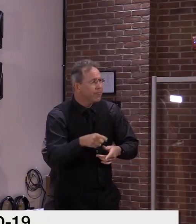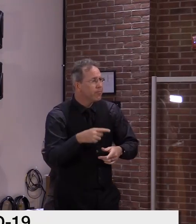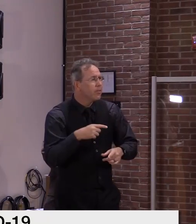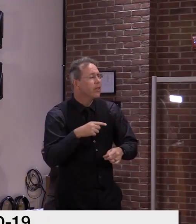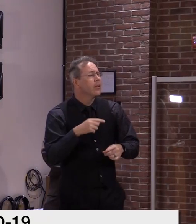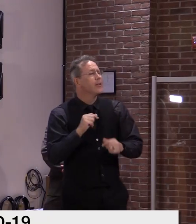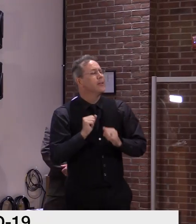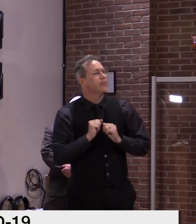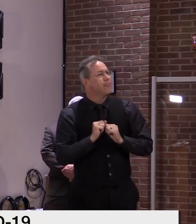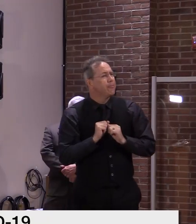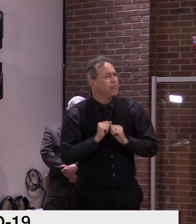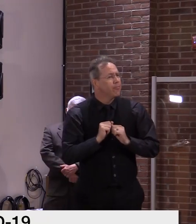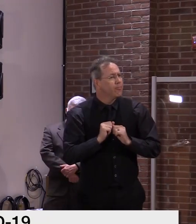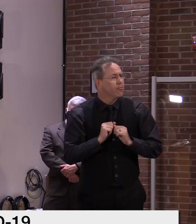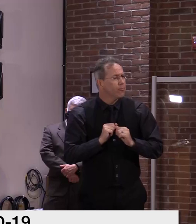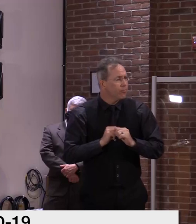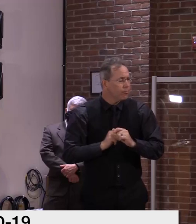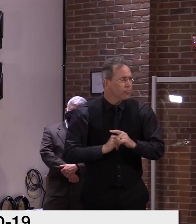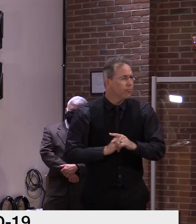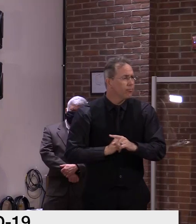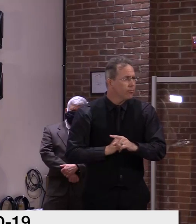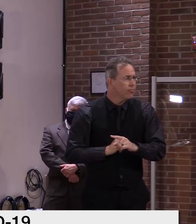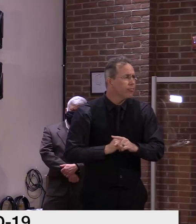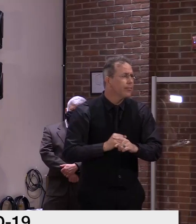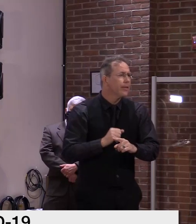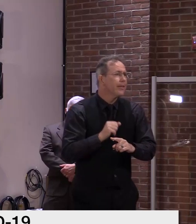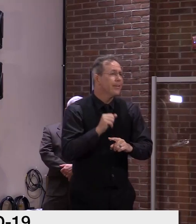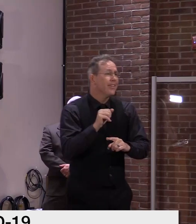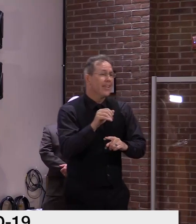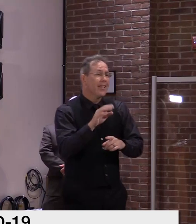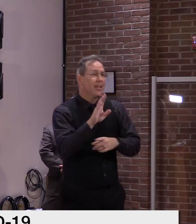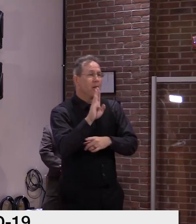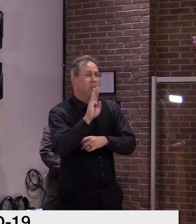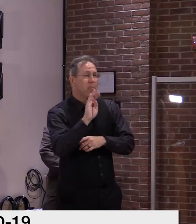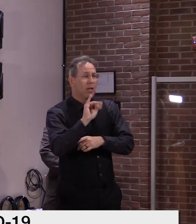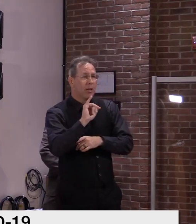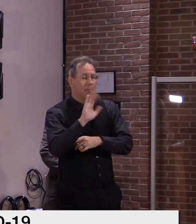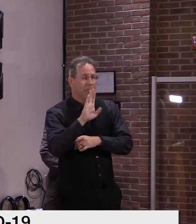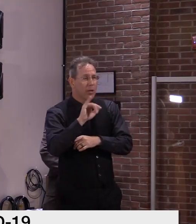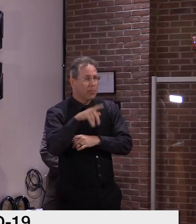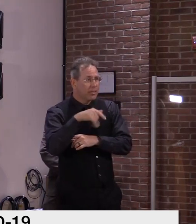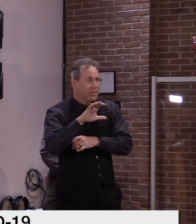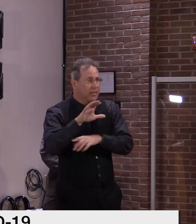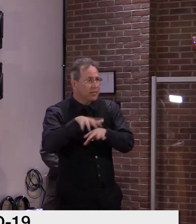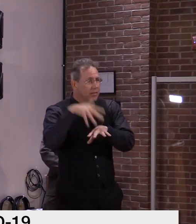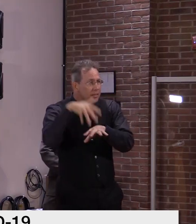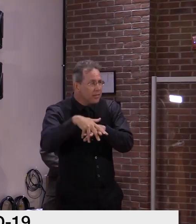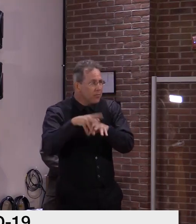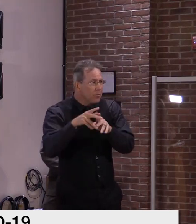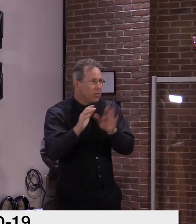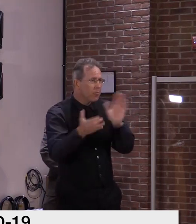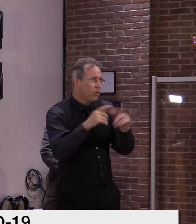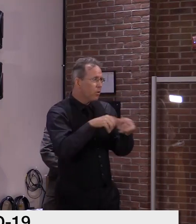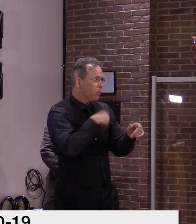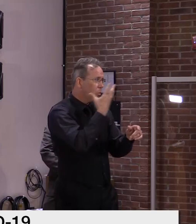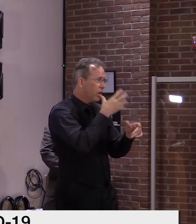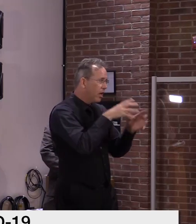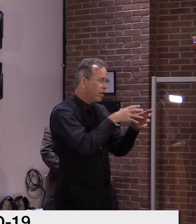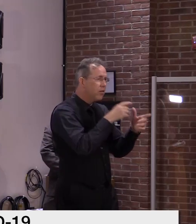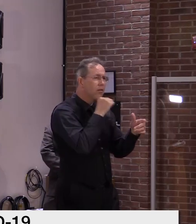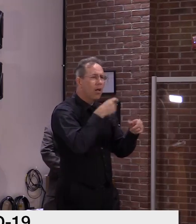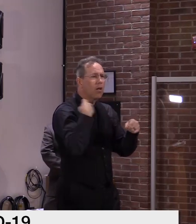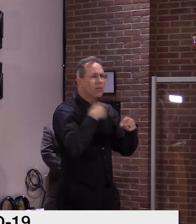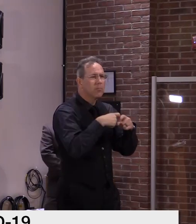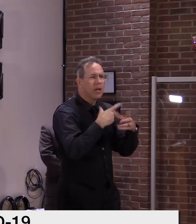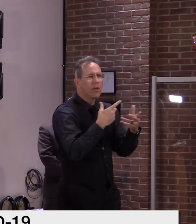that the difference in vaccination rates between non-Hispanic whites and the BIPOC continues